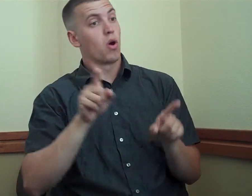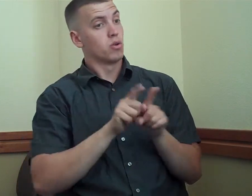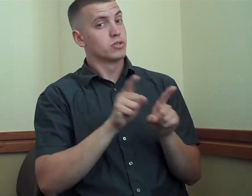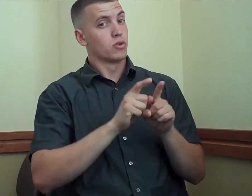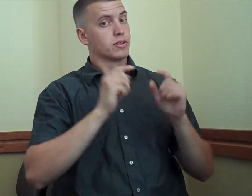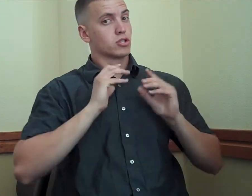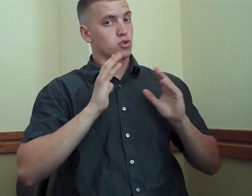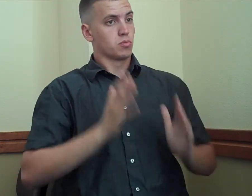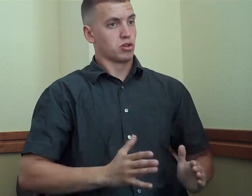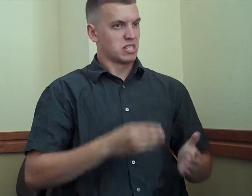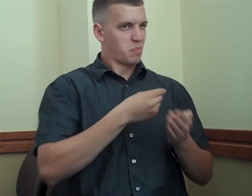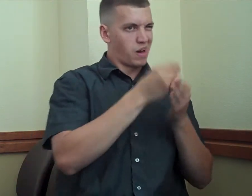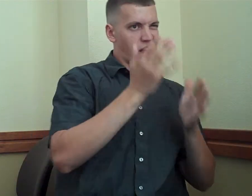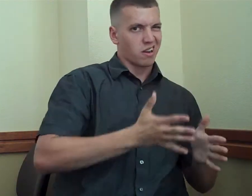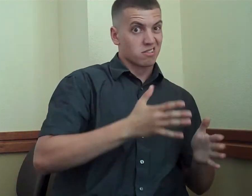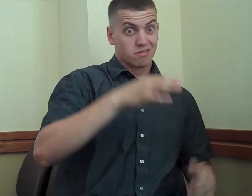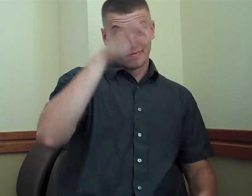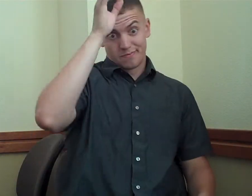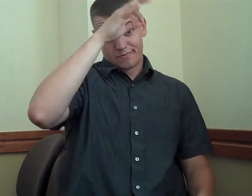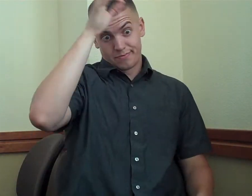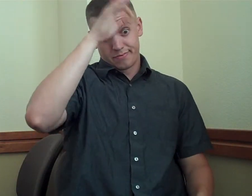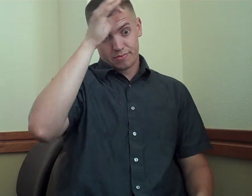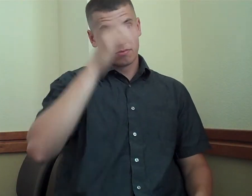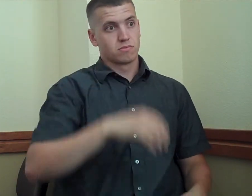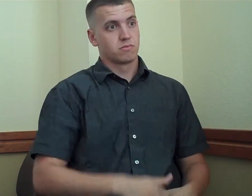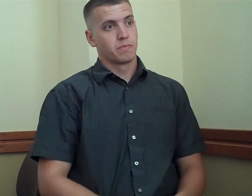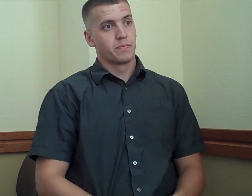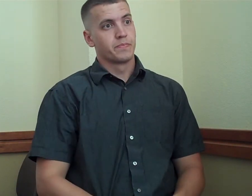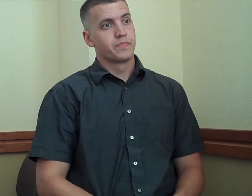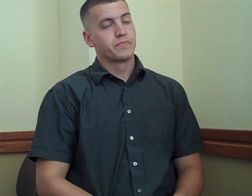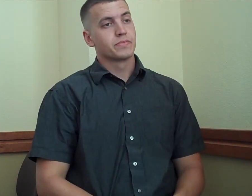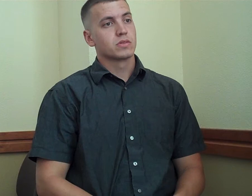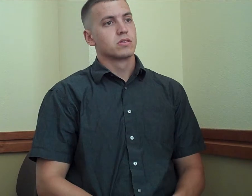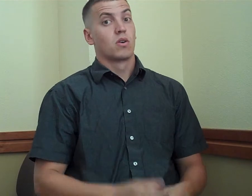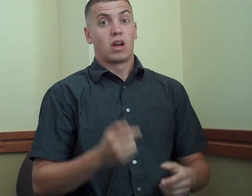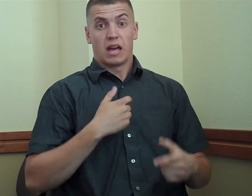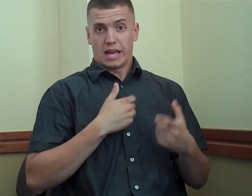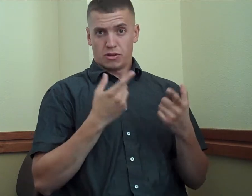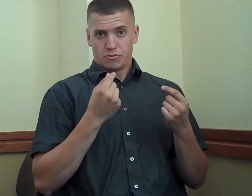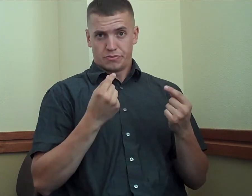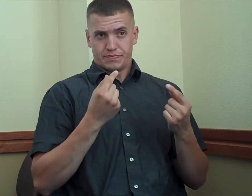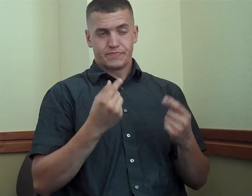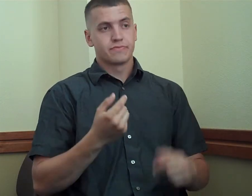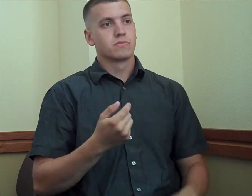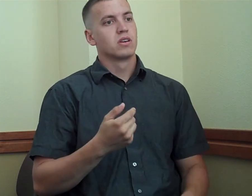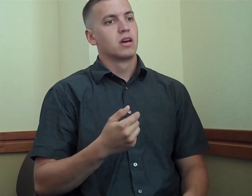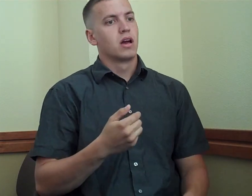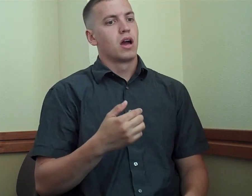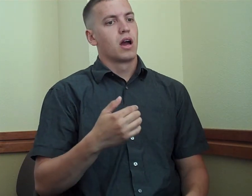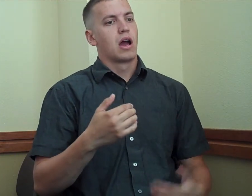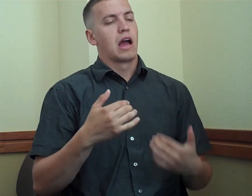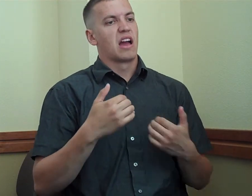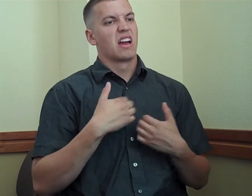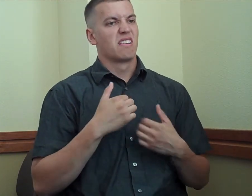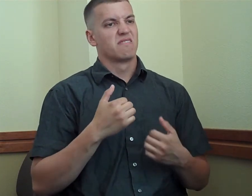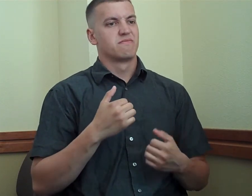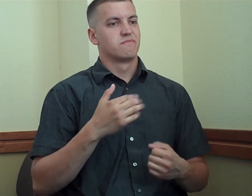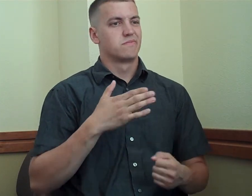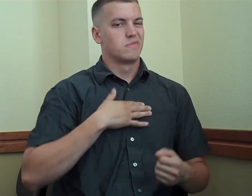pigs being in all these products. So what I did is I took all this research and I made it into well, basically